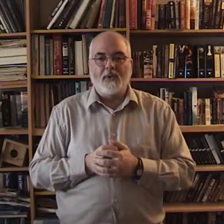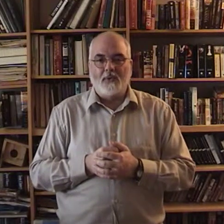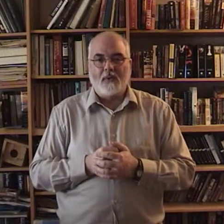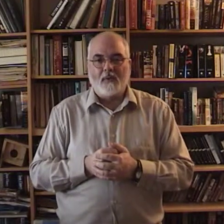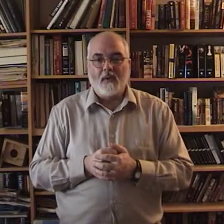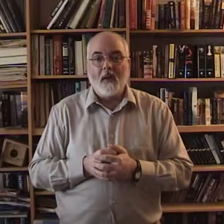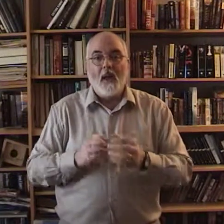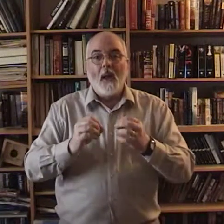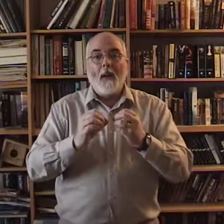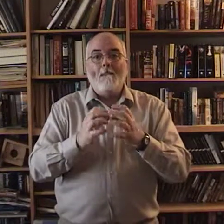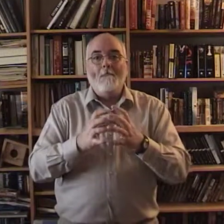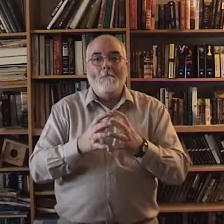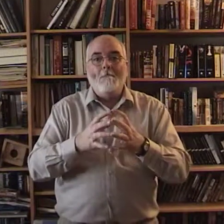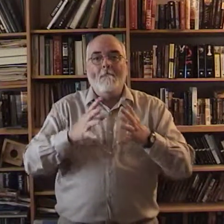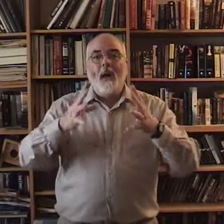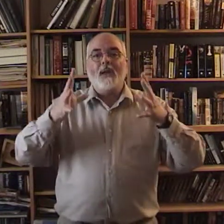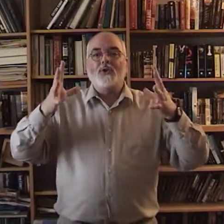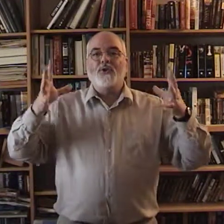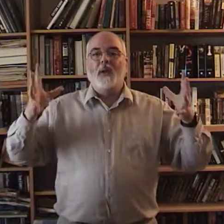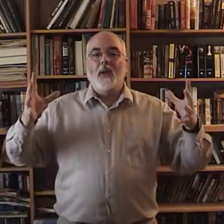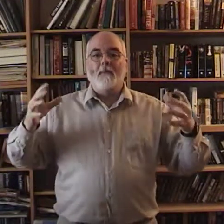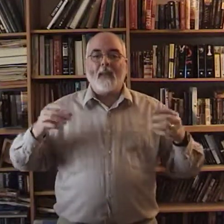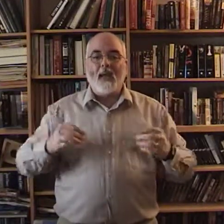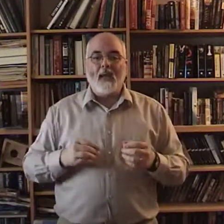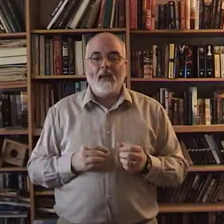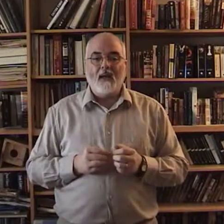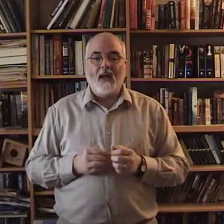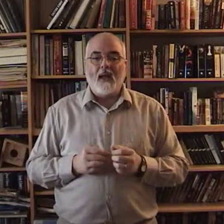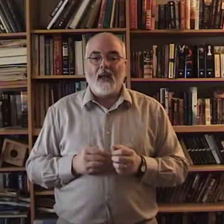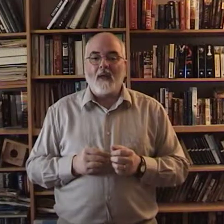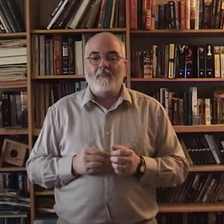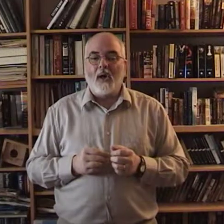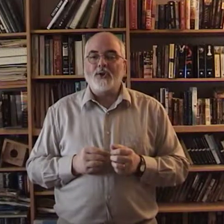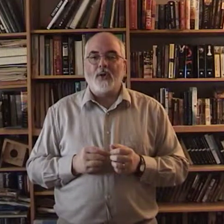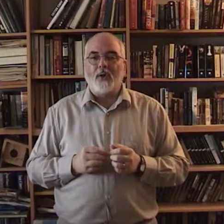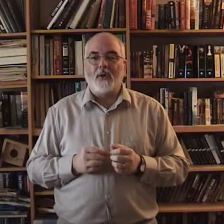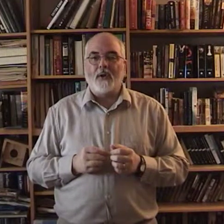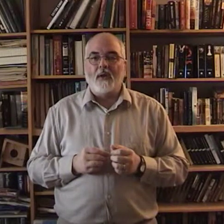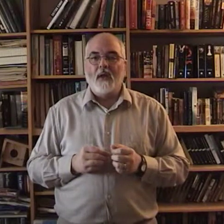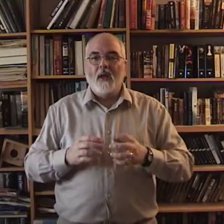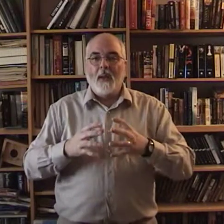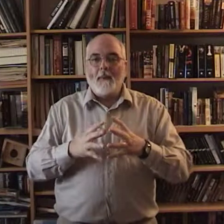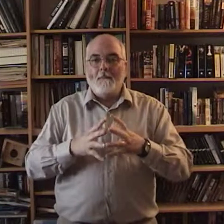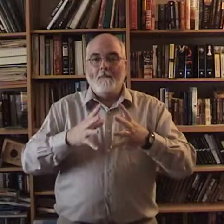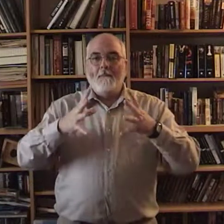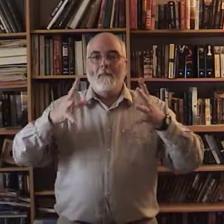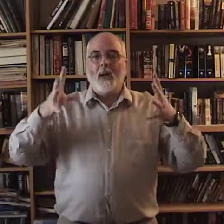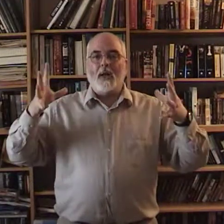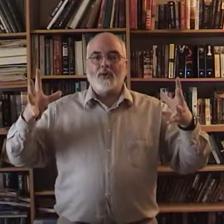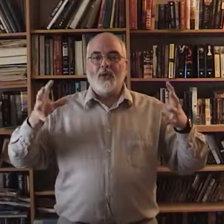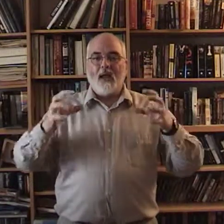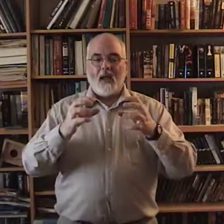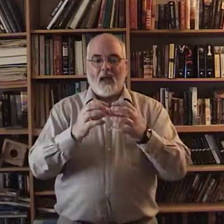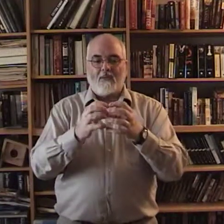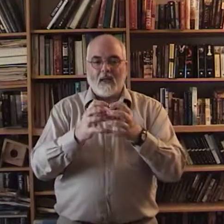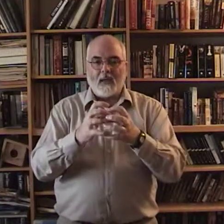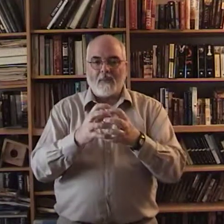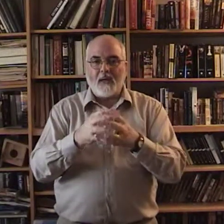substitute. Much pain and much hurt. Much. I've got something